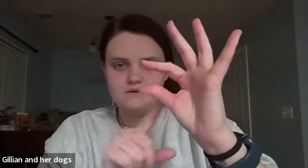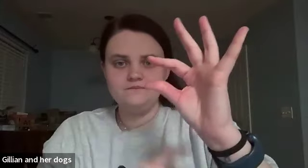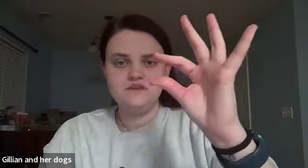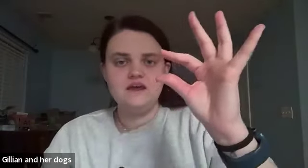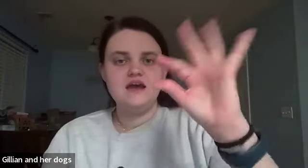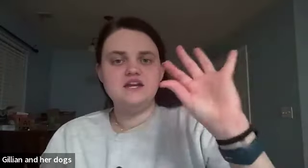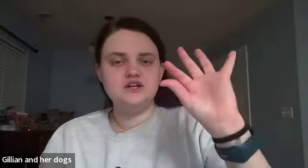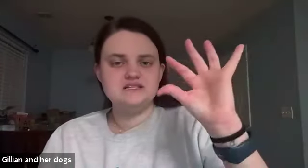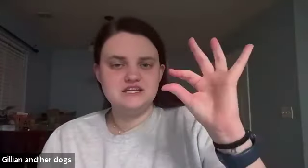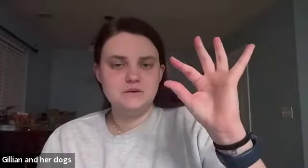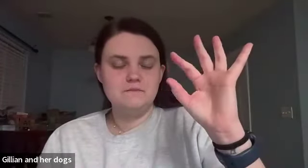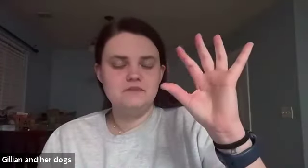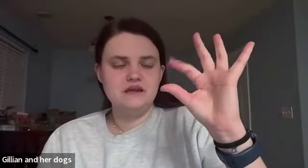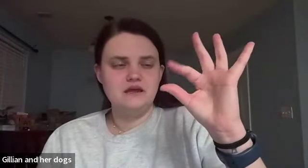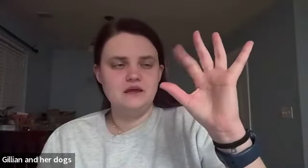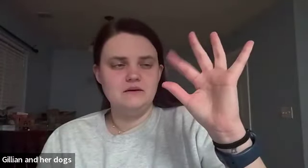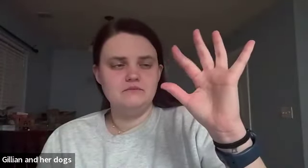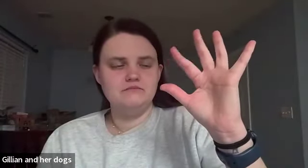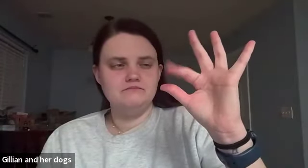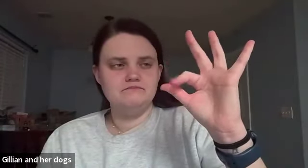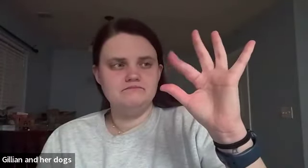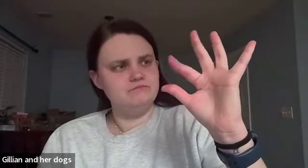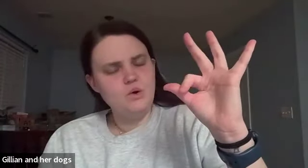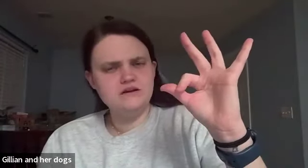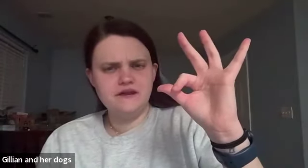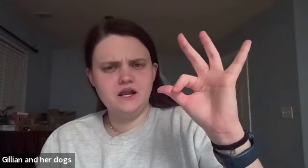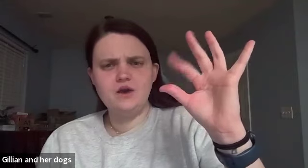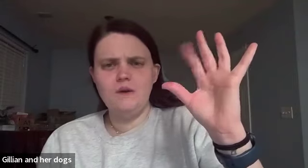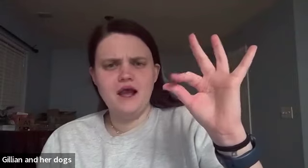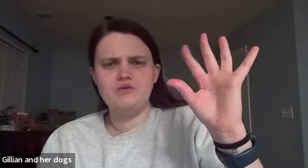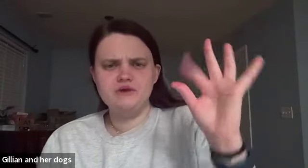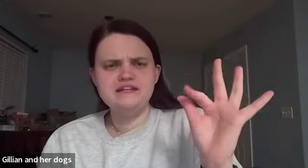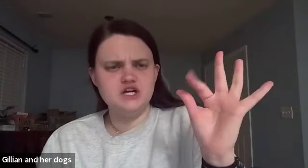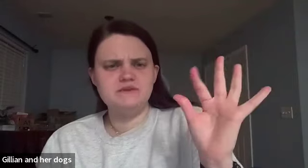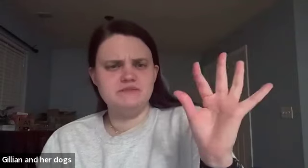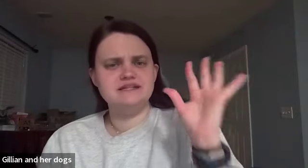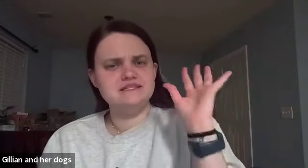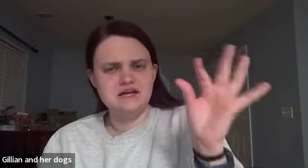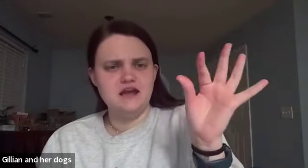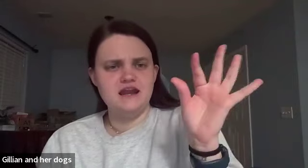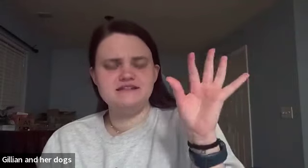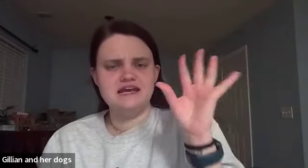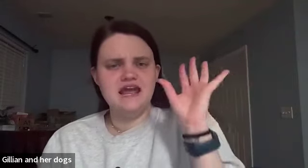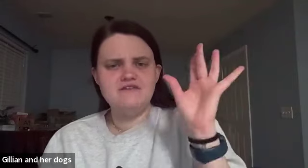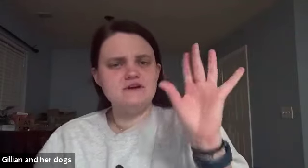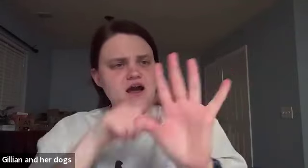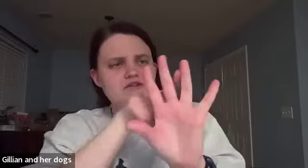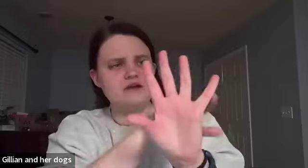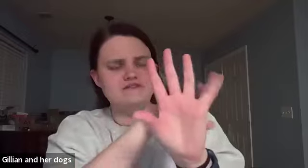here. And you're going to stick your pointer finger. Wow, really took me a minute. Stared at it, said every other